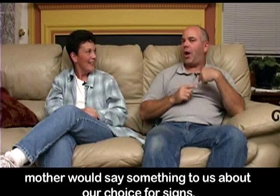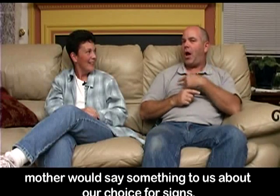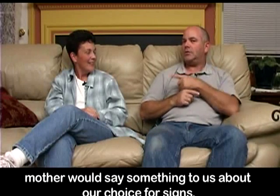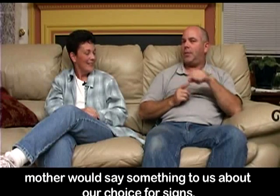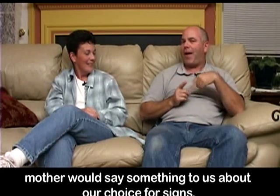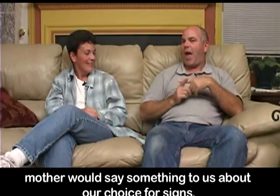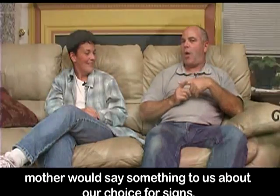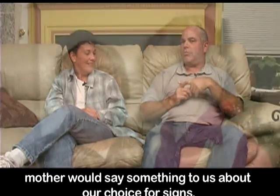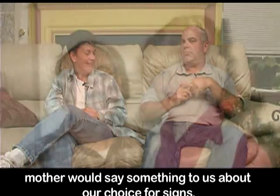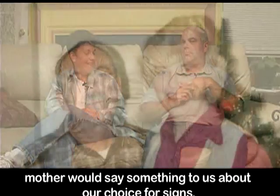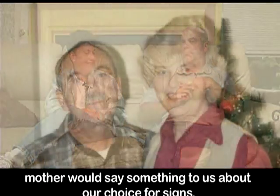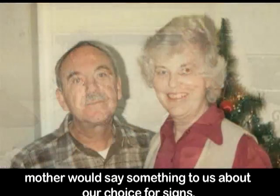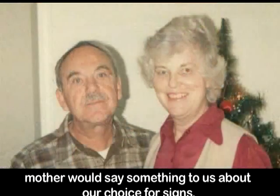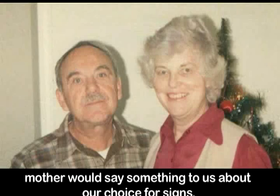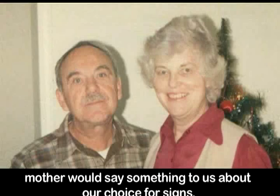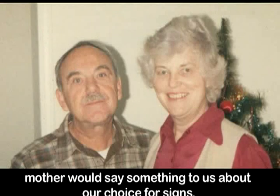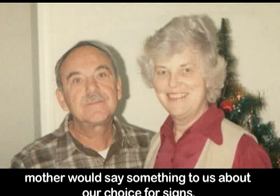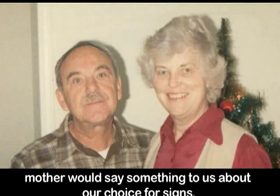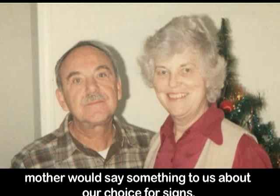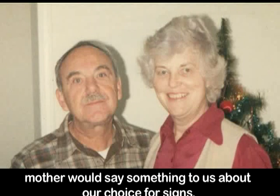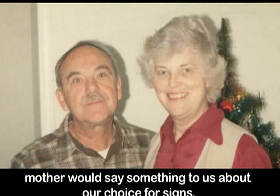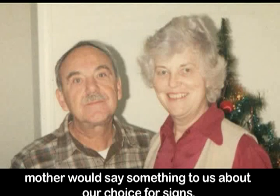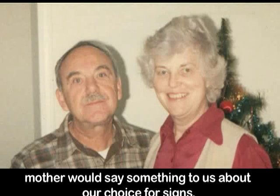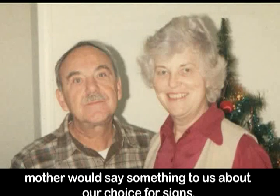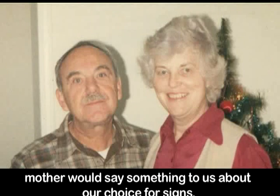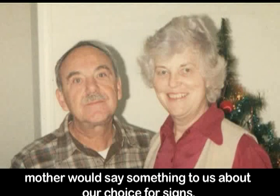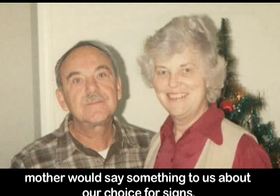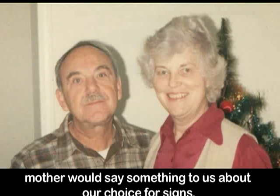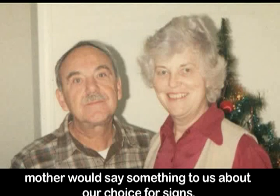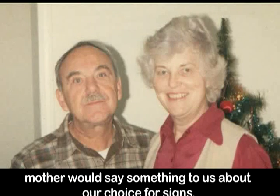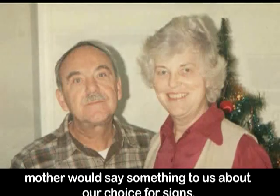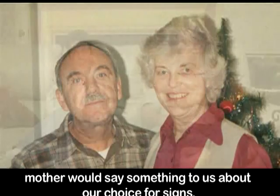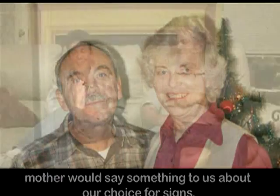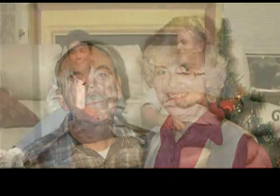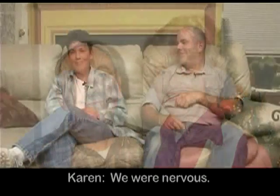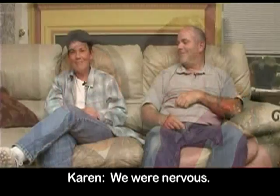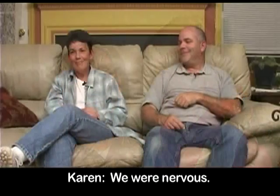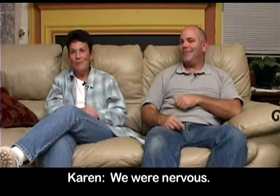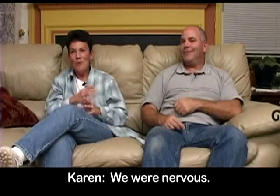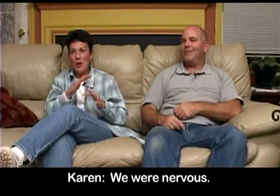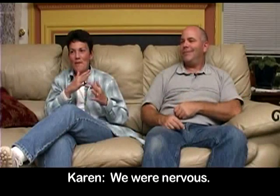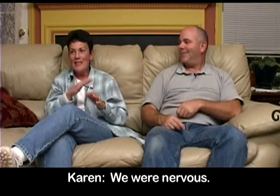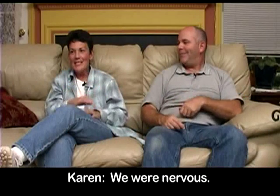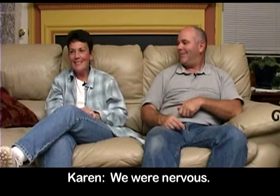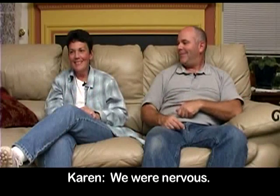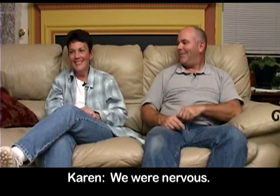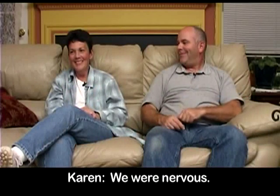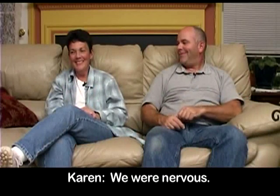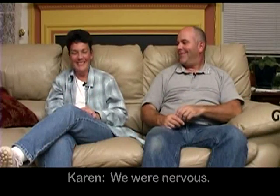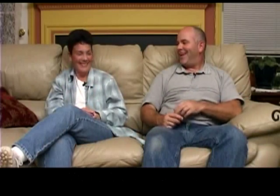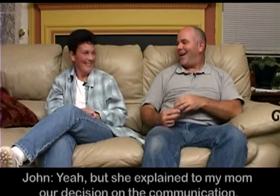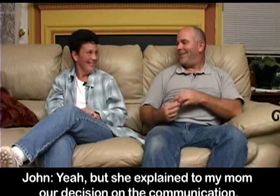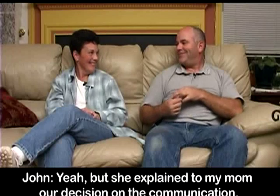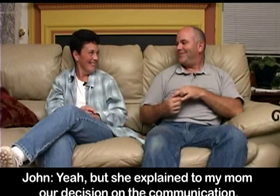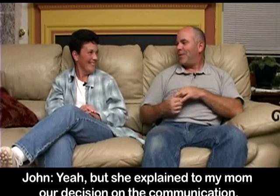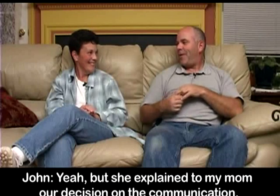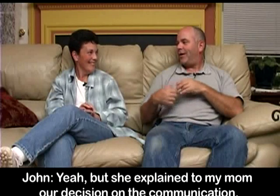us about our choice for dining. We were nervous. Yeah. But